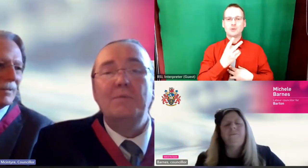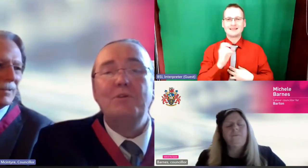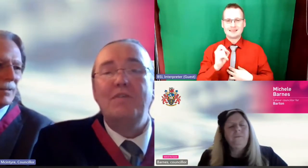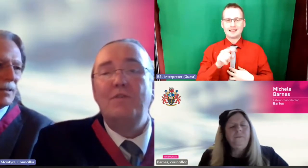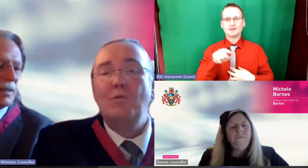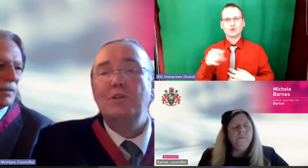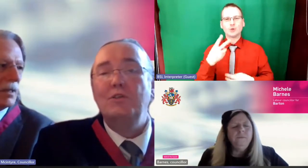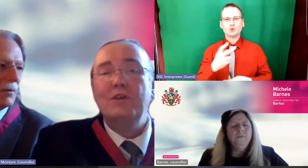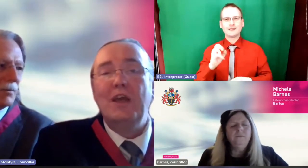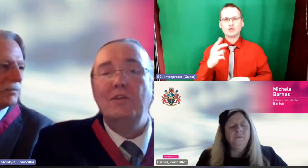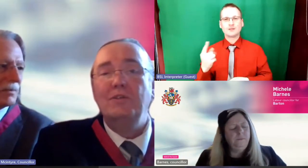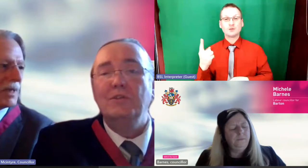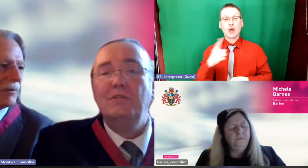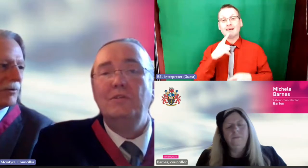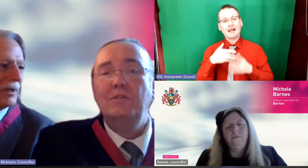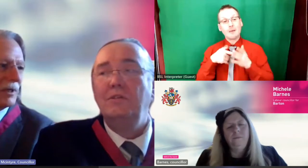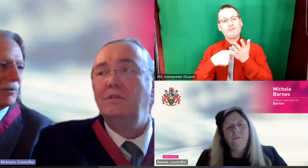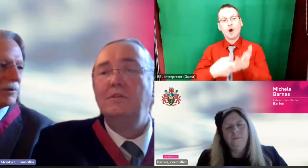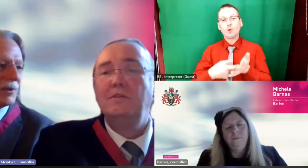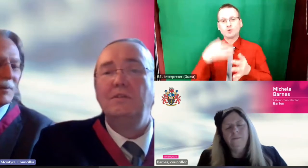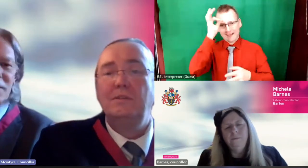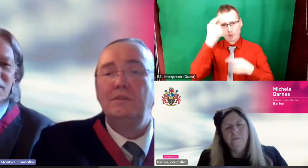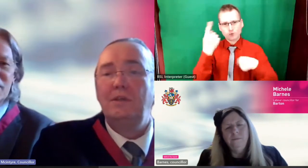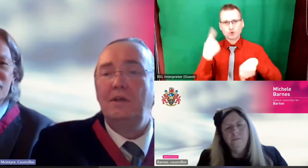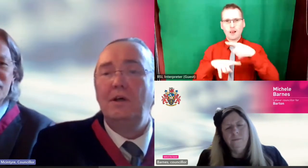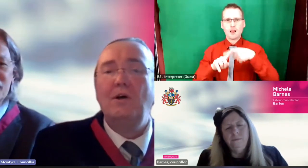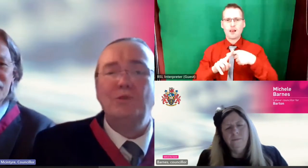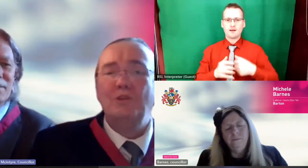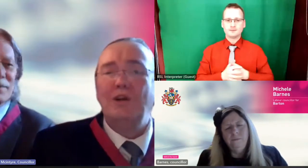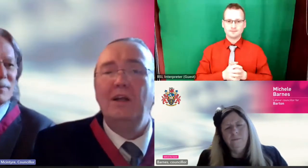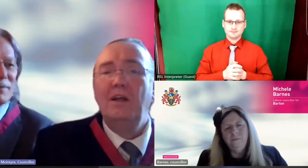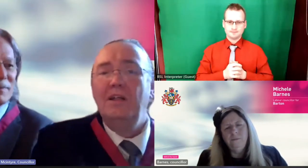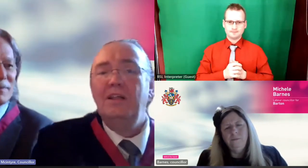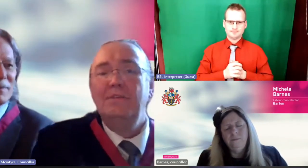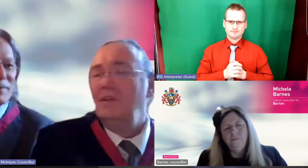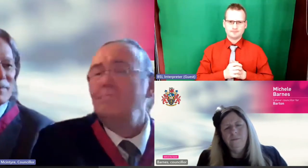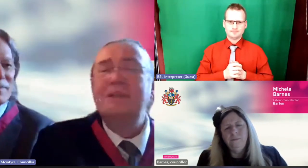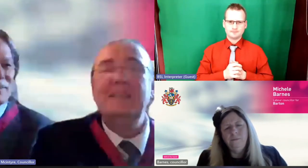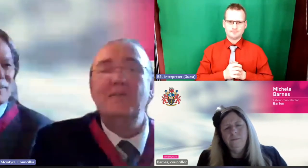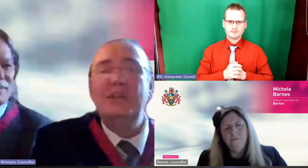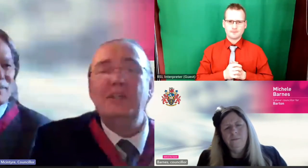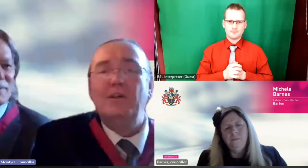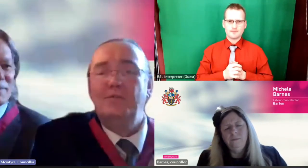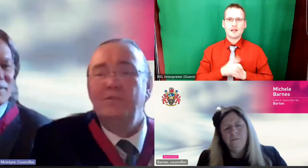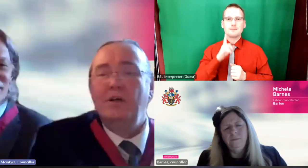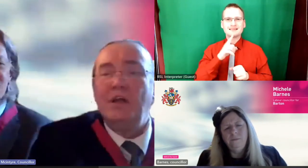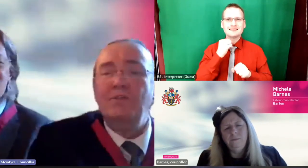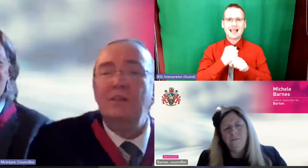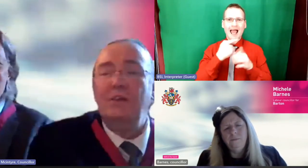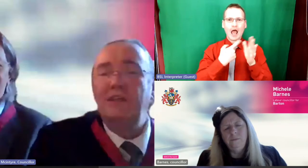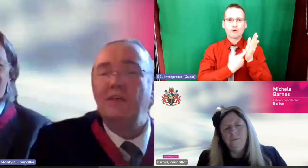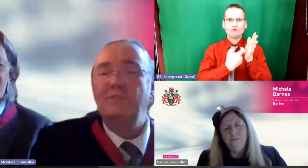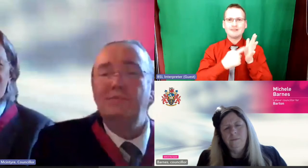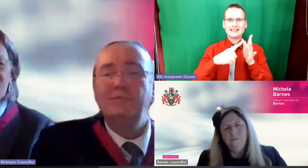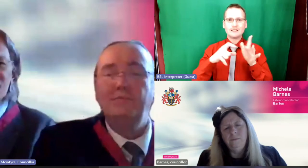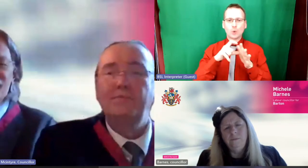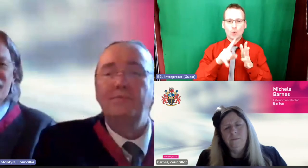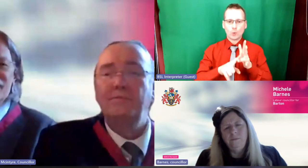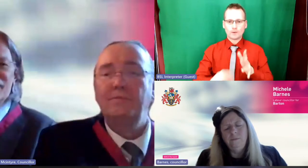2020-2021. Can I put that forward to the Council? Karen Garrido wants to speak to the motion. Oh, sorry. Mrs. Garrido, Councillor